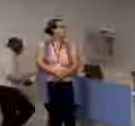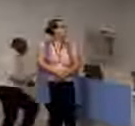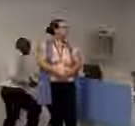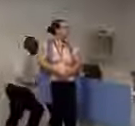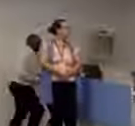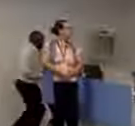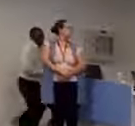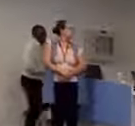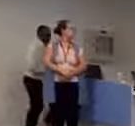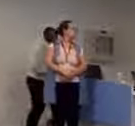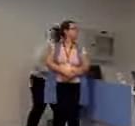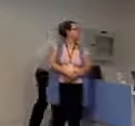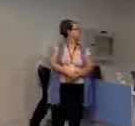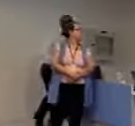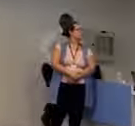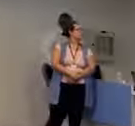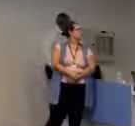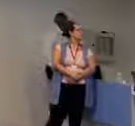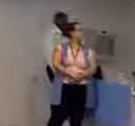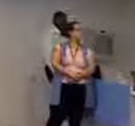a record within its sector.